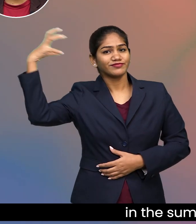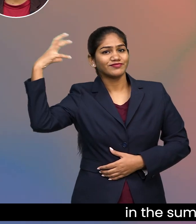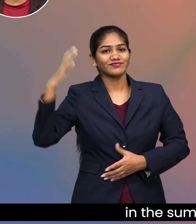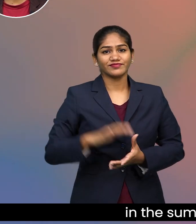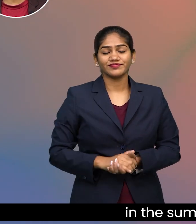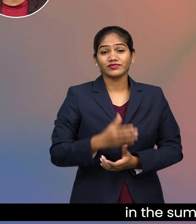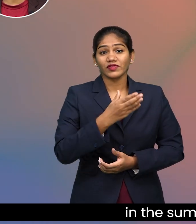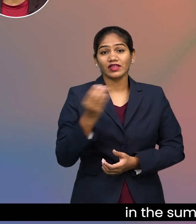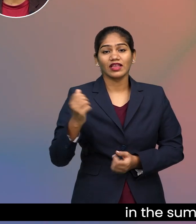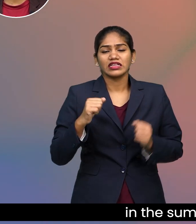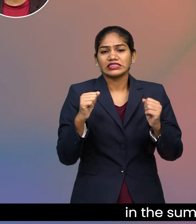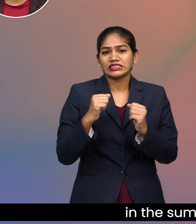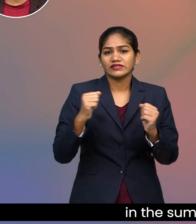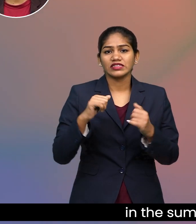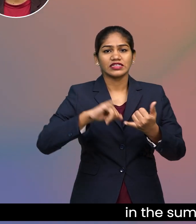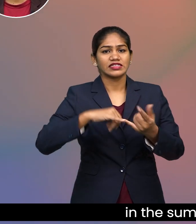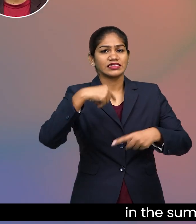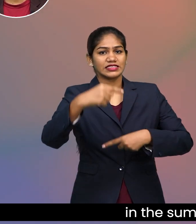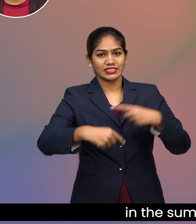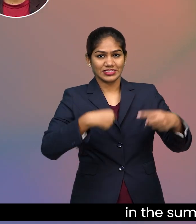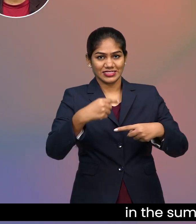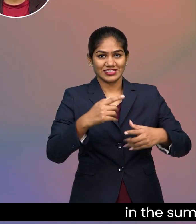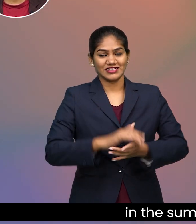summer and winter seasons.